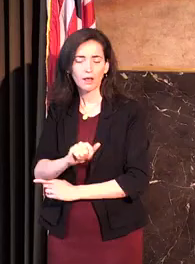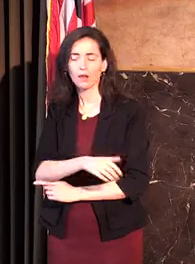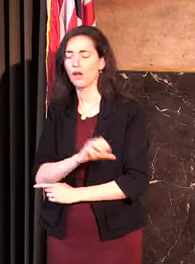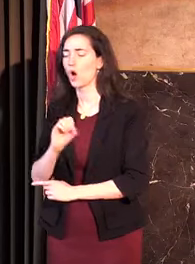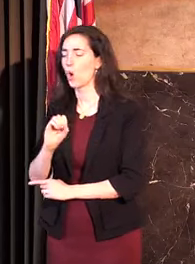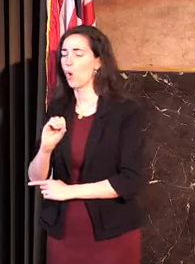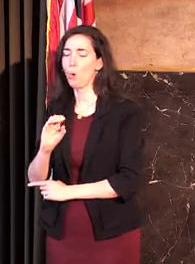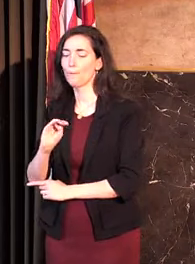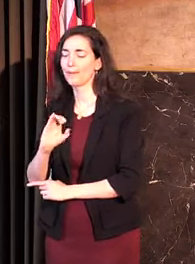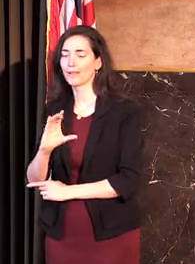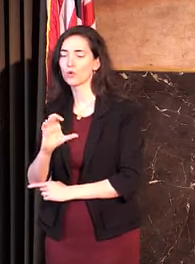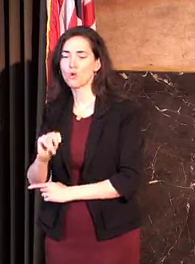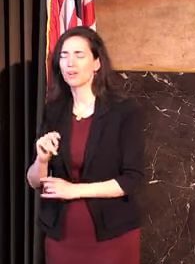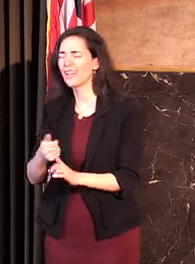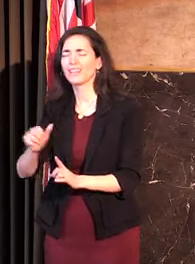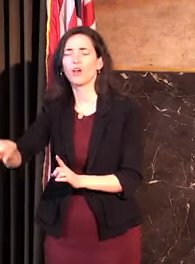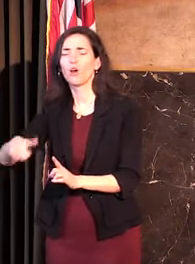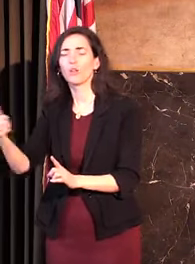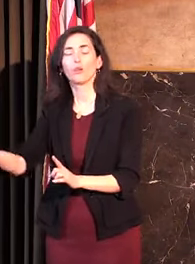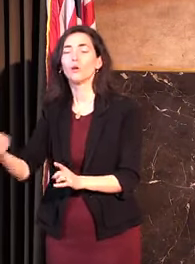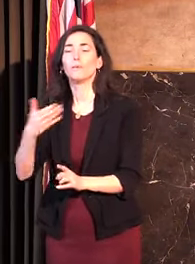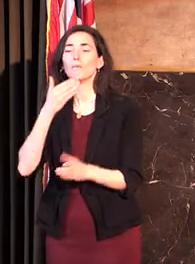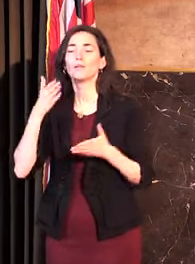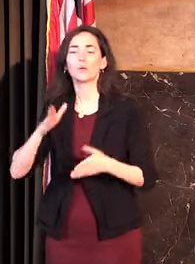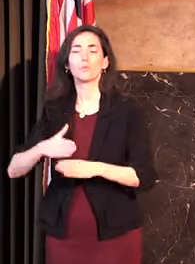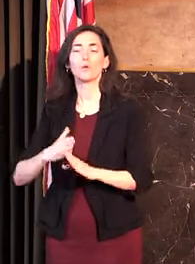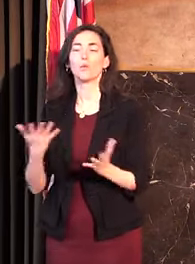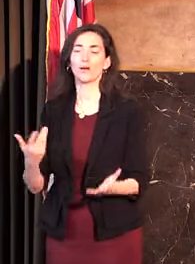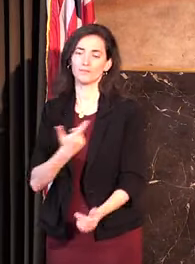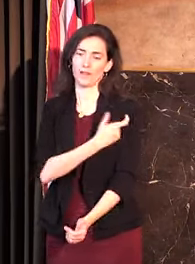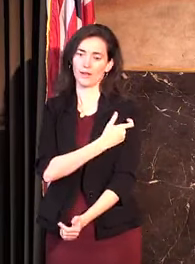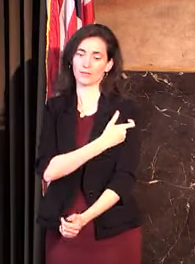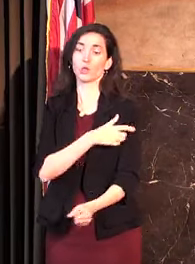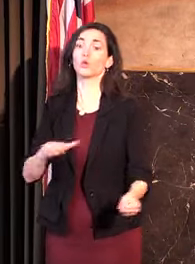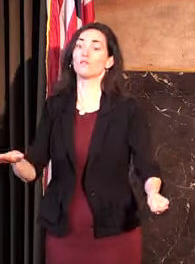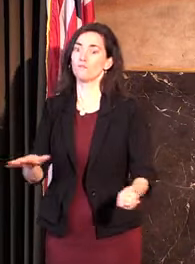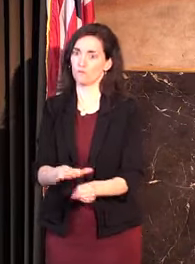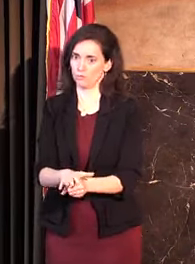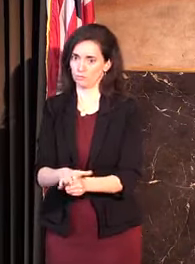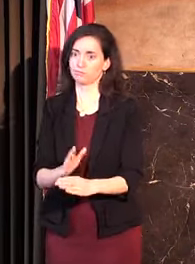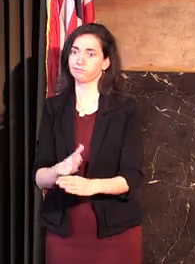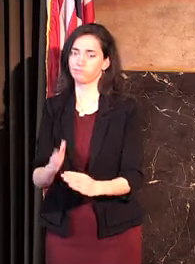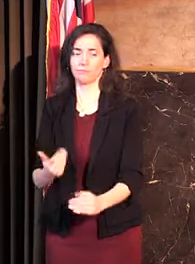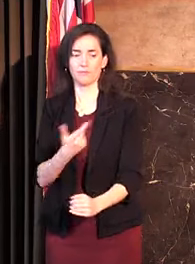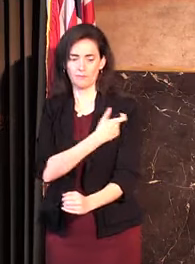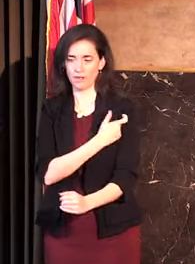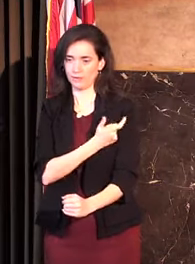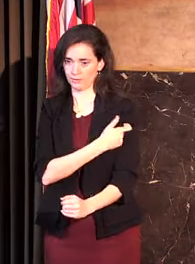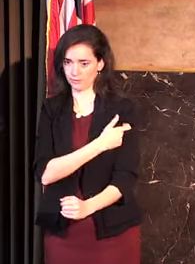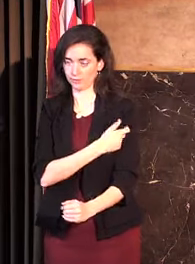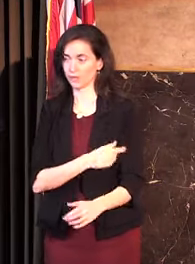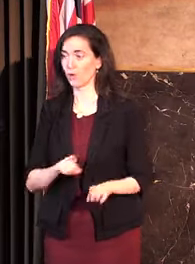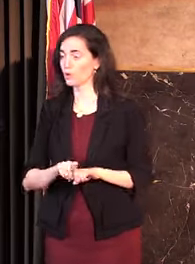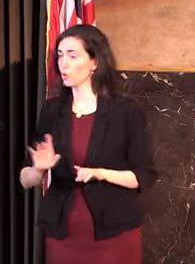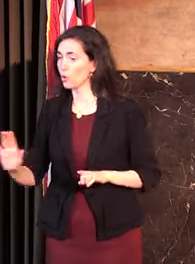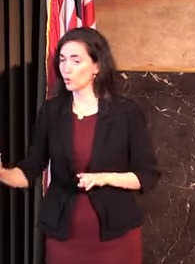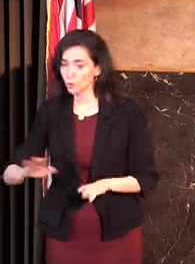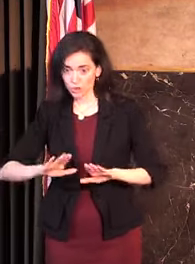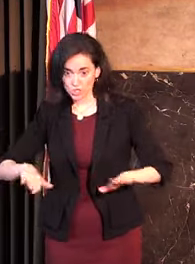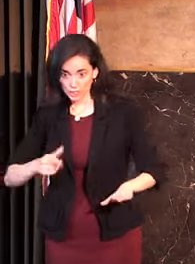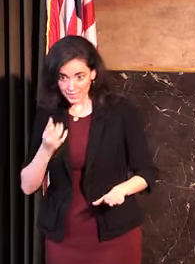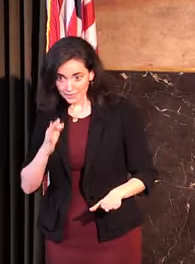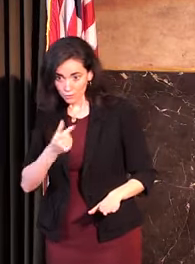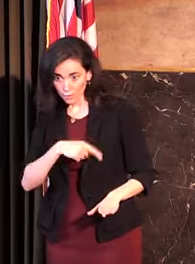anything else, is to get yourself vaccinated, fully vaccinated, getting your children who are